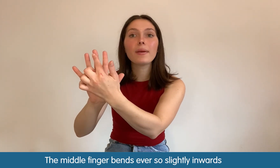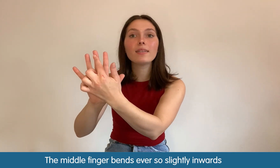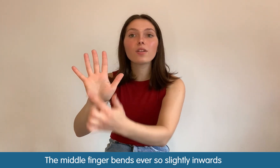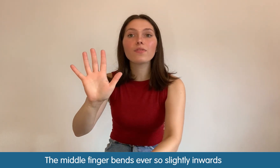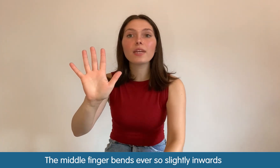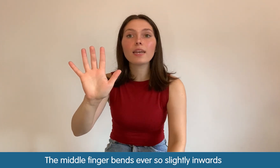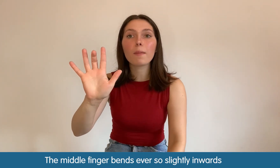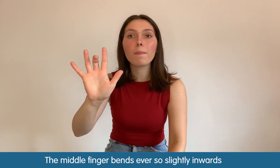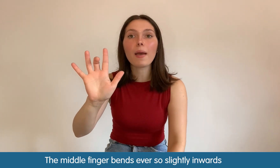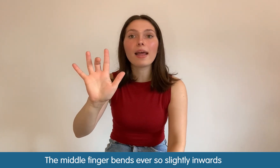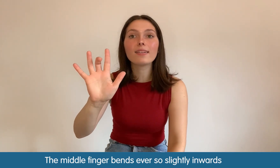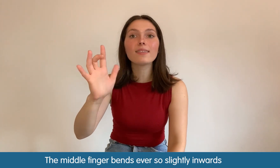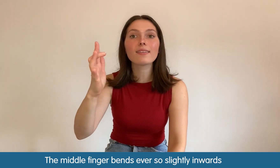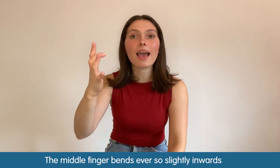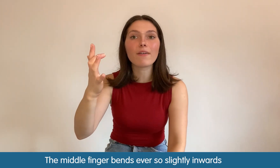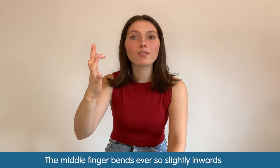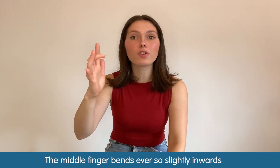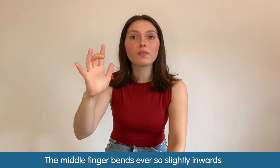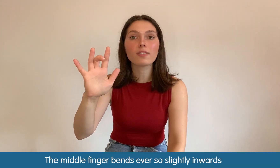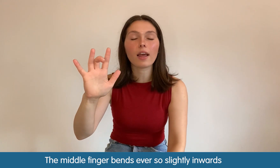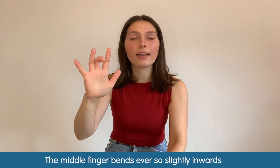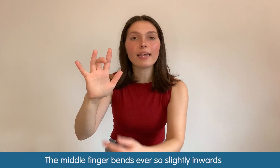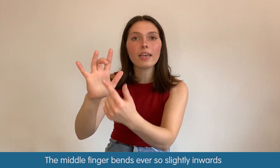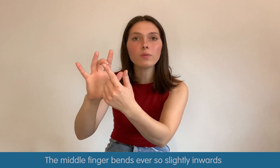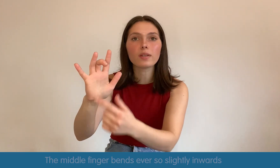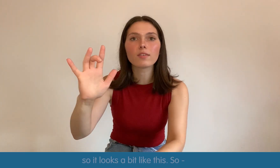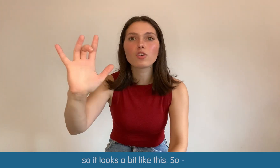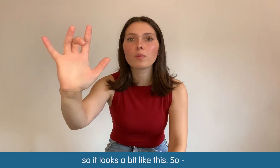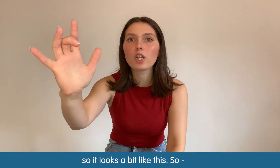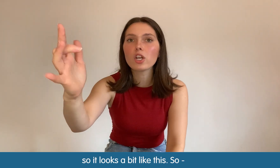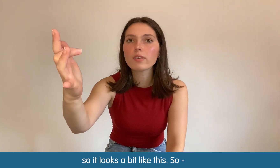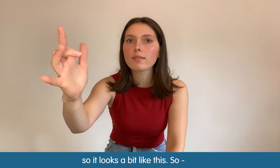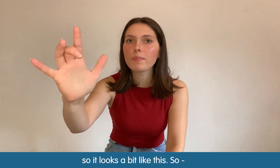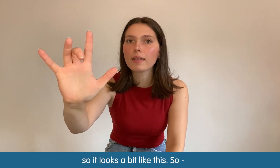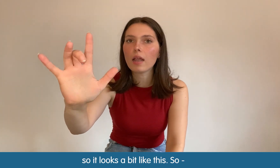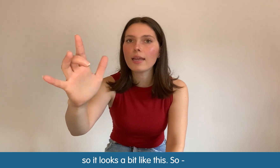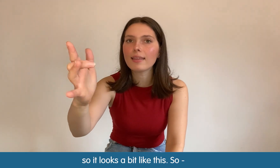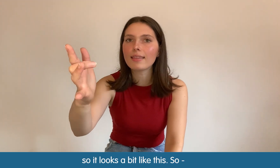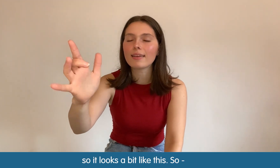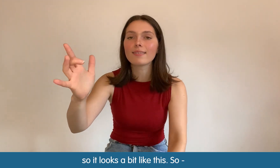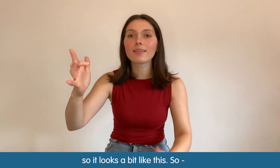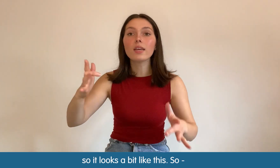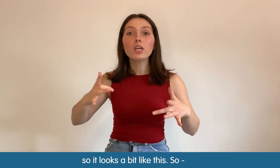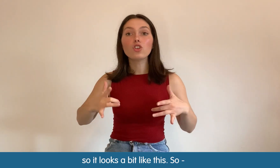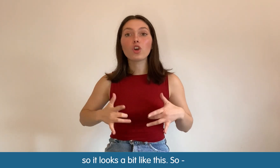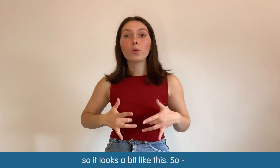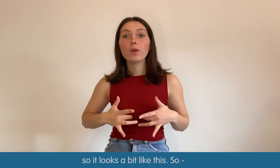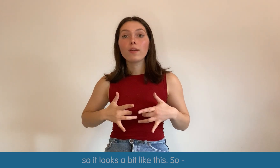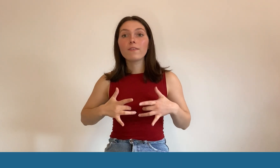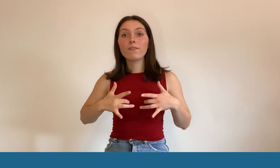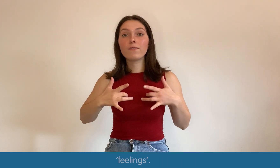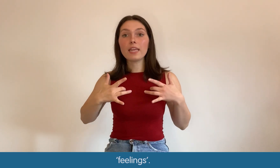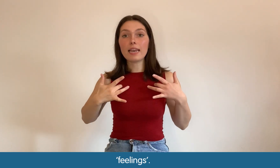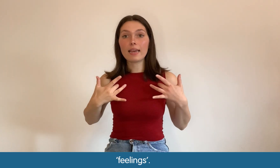middle finger bends ever so slightly inwards, so it looks a bit like this. So